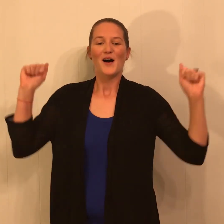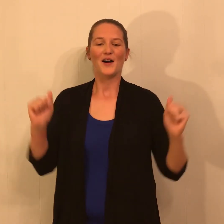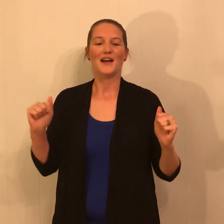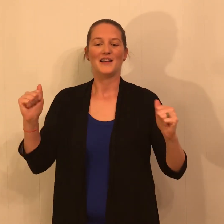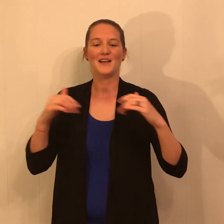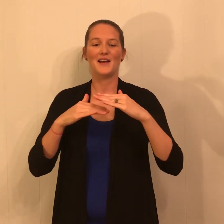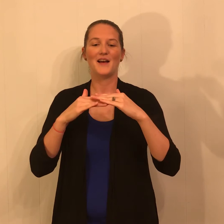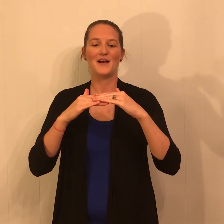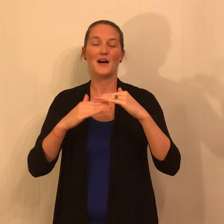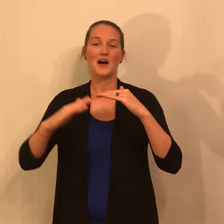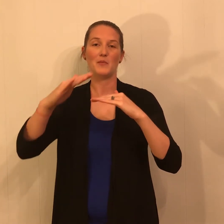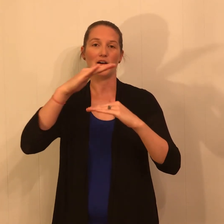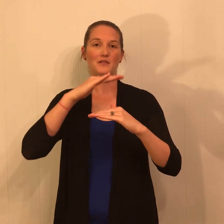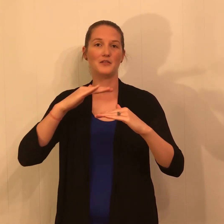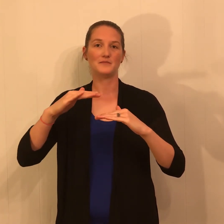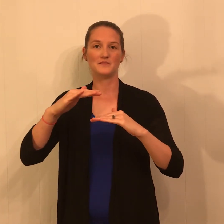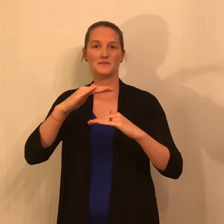right, above,